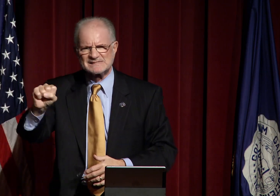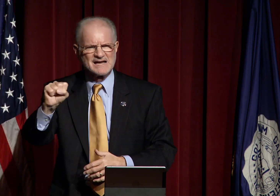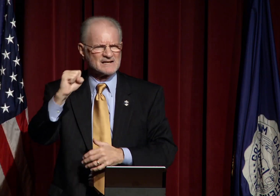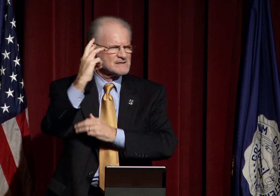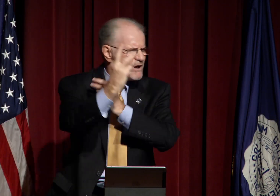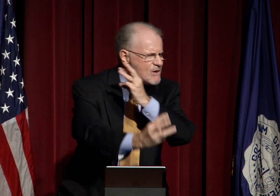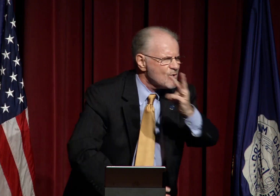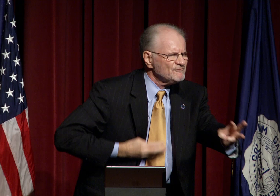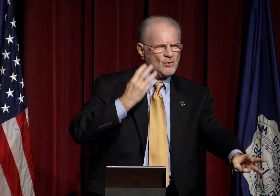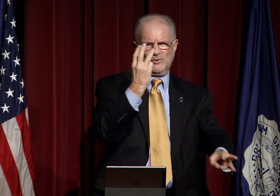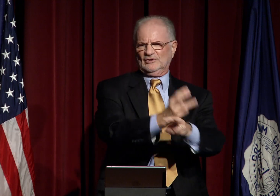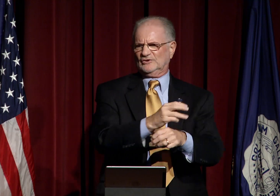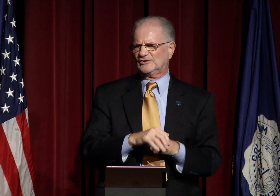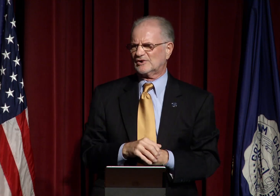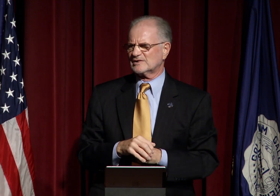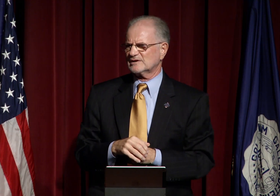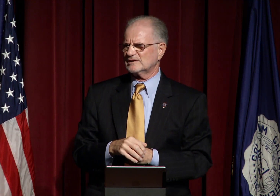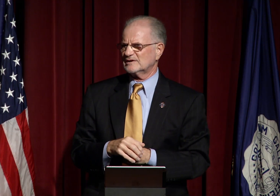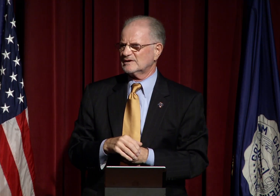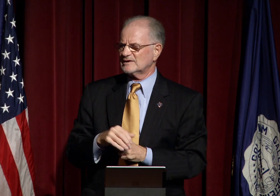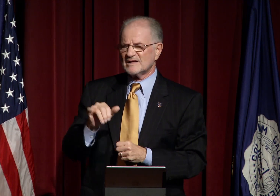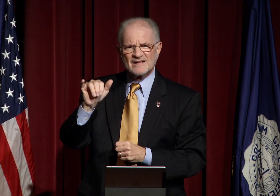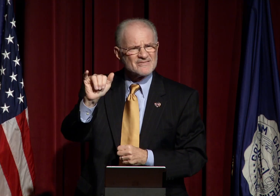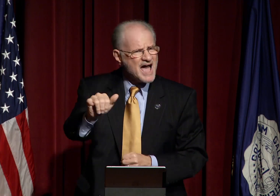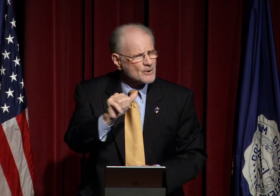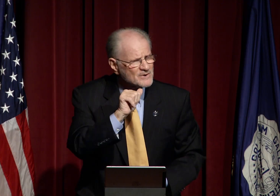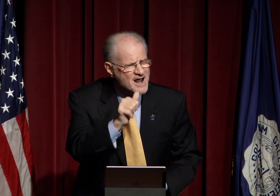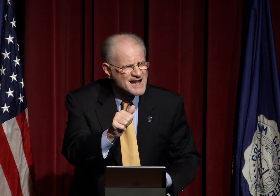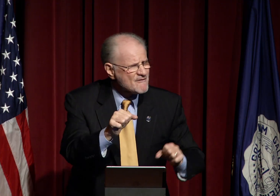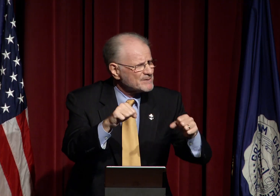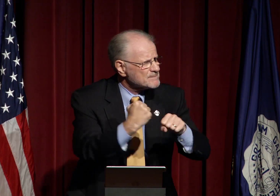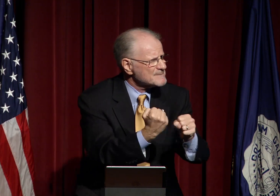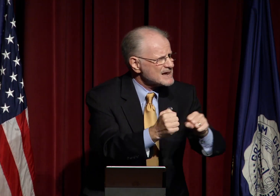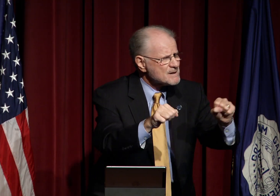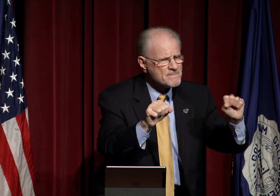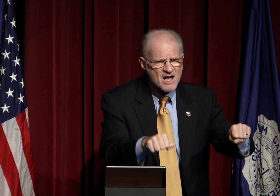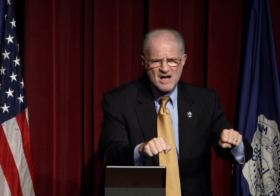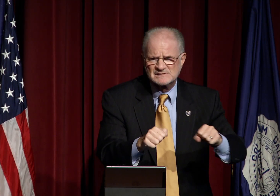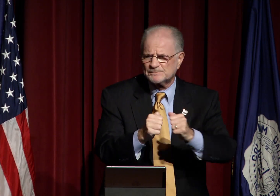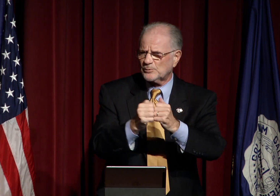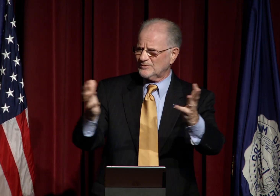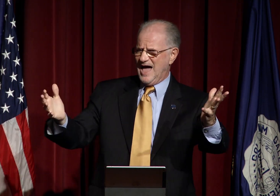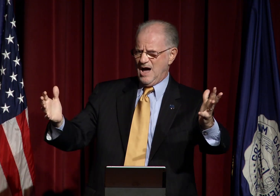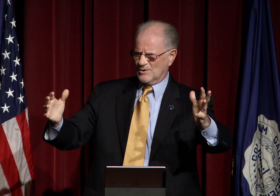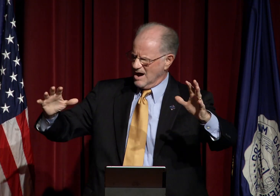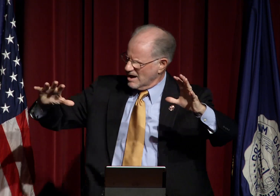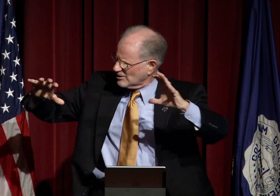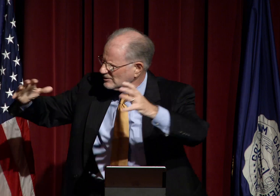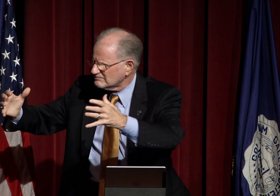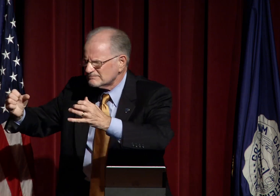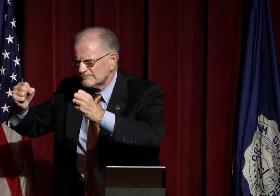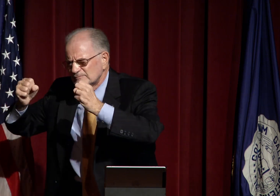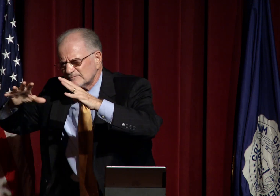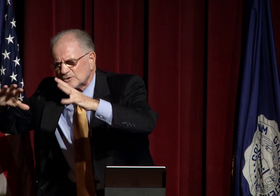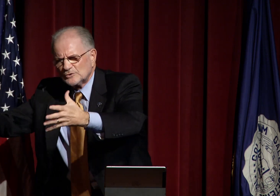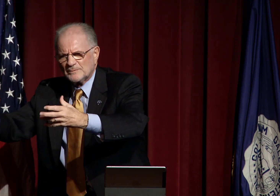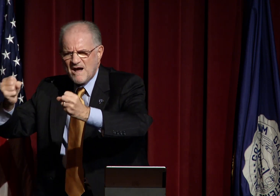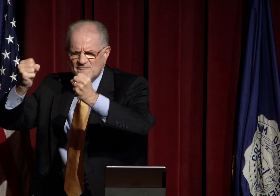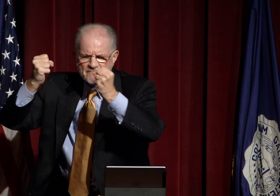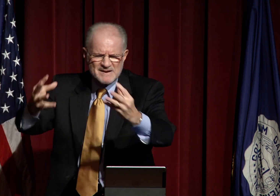all across the United States and, in fact, the world. This event would not have been possible